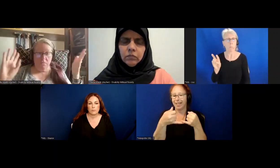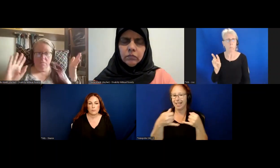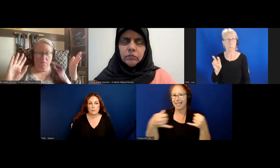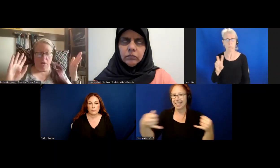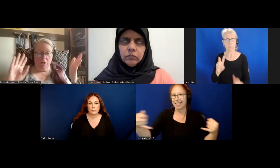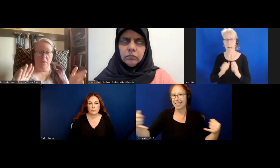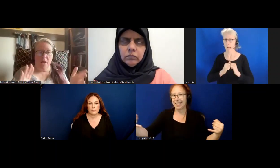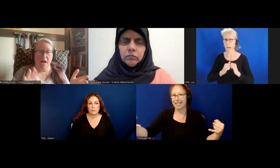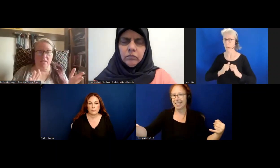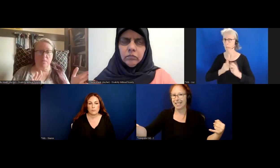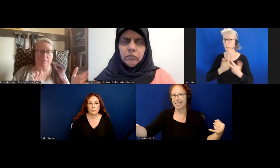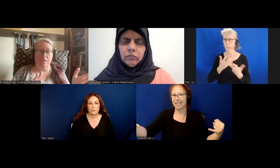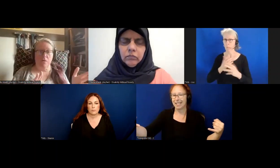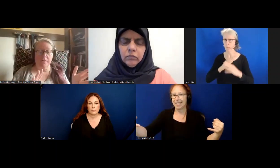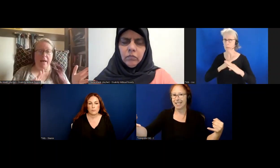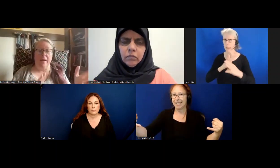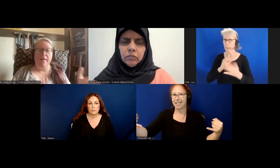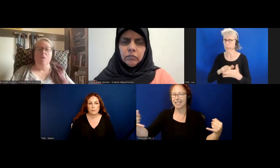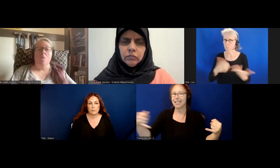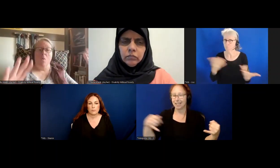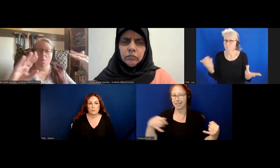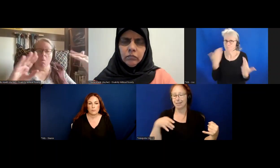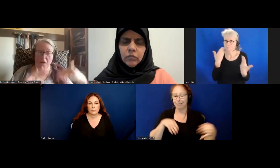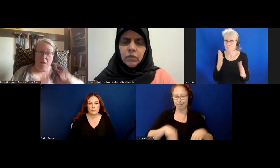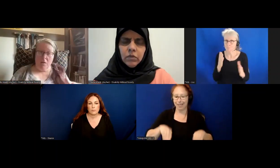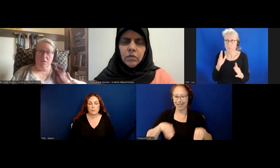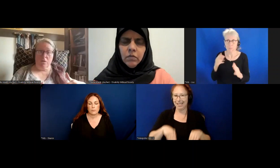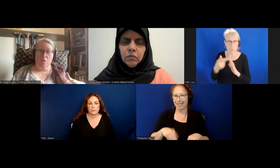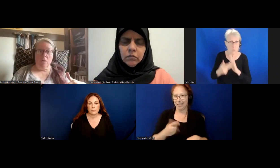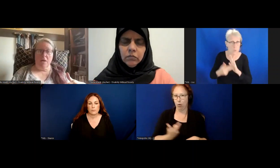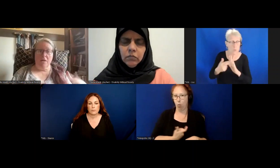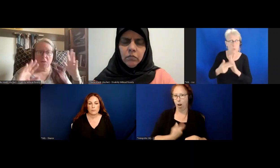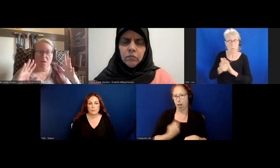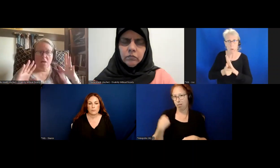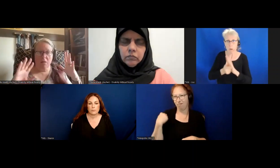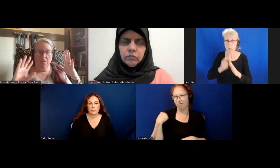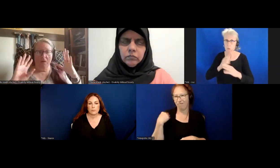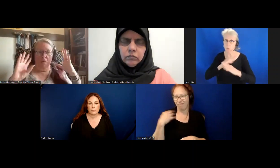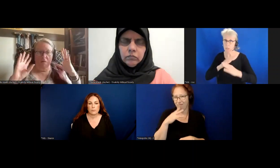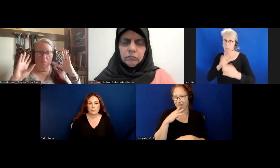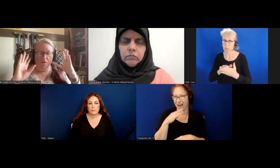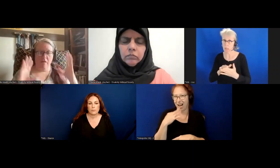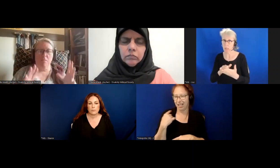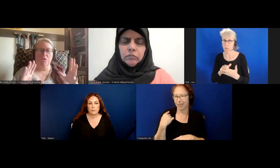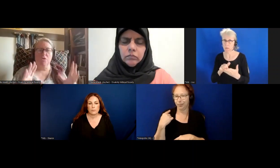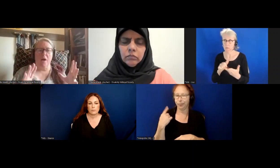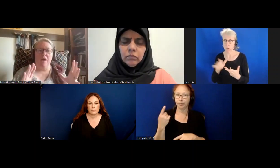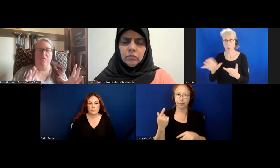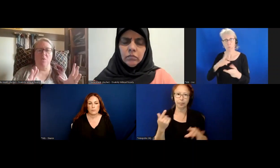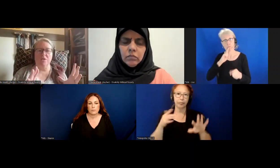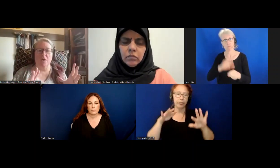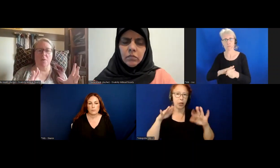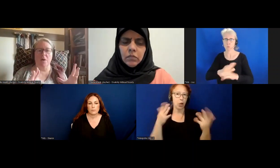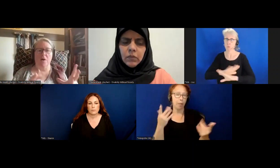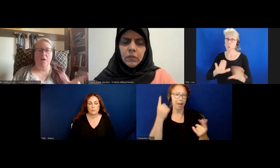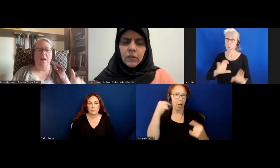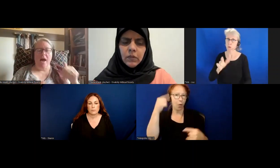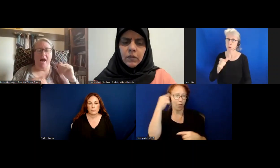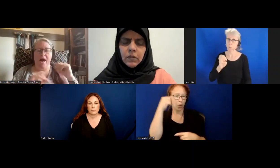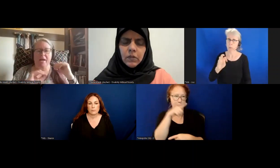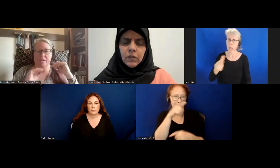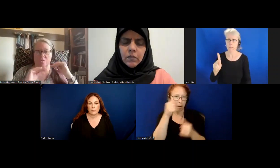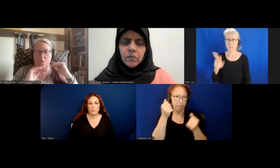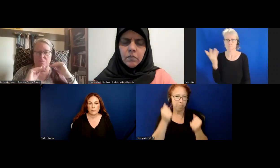mechanisms the government has to enforce that. What we do is we keep very much aware of what's going